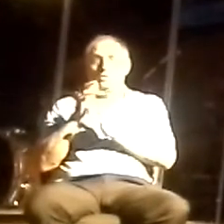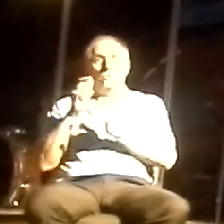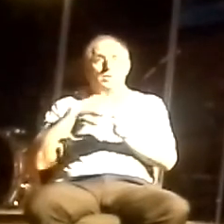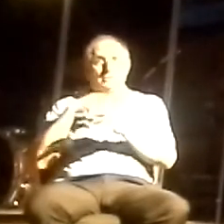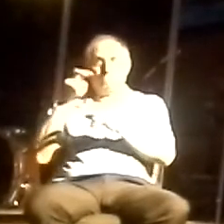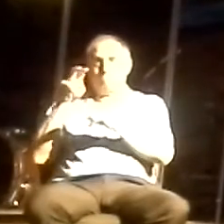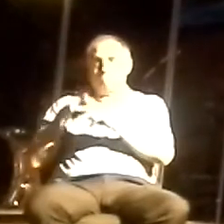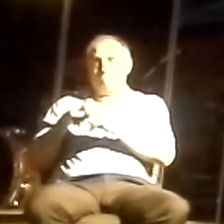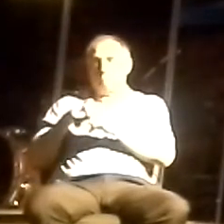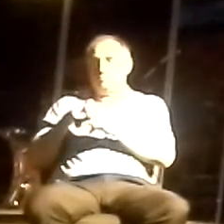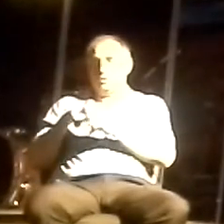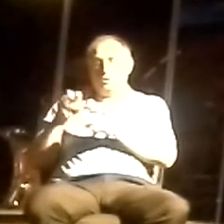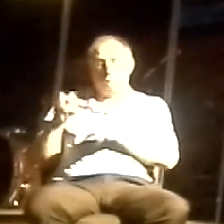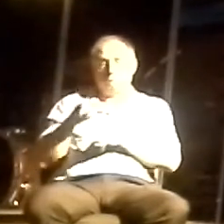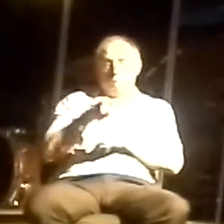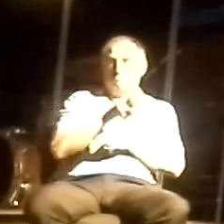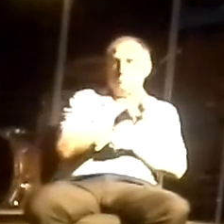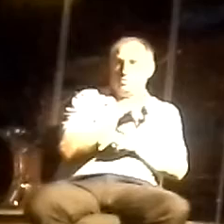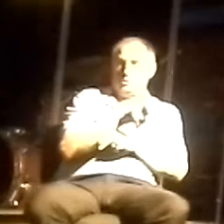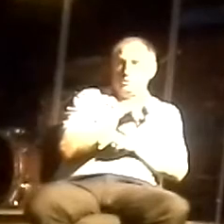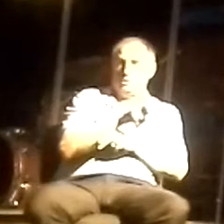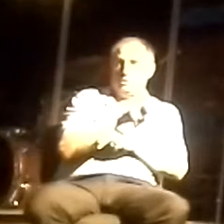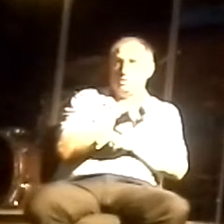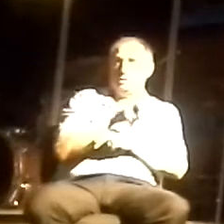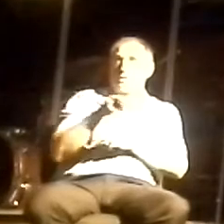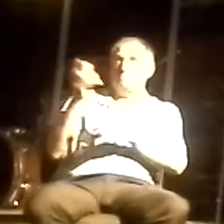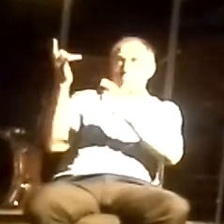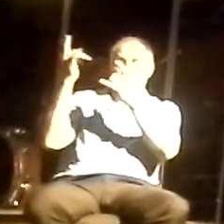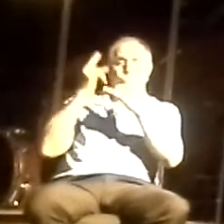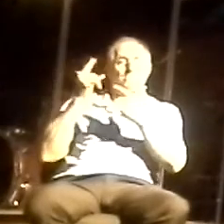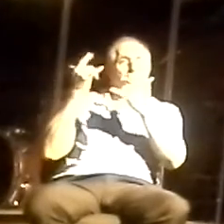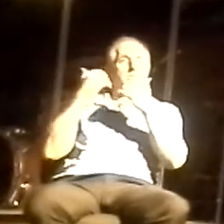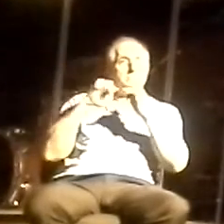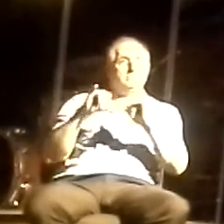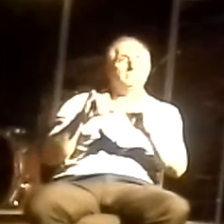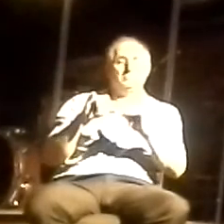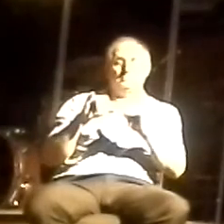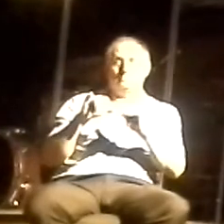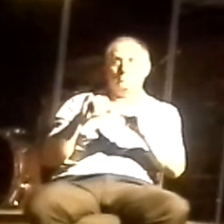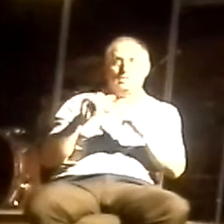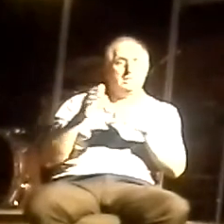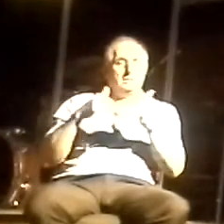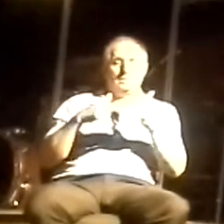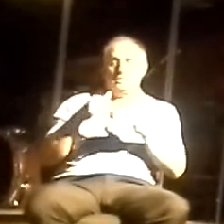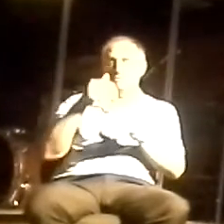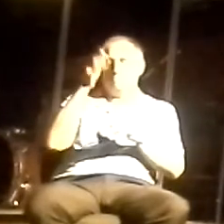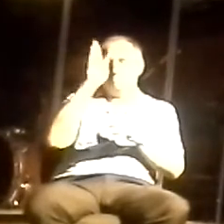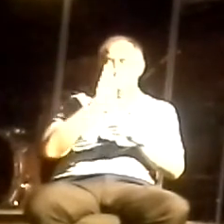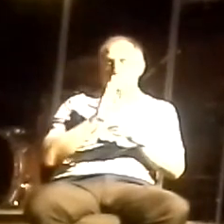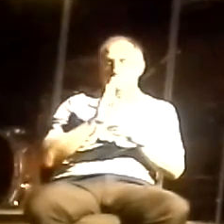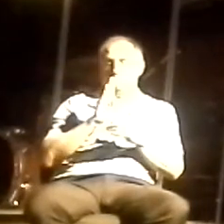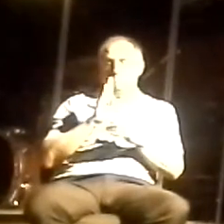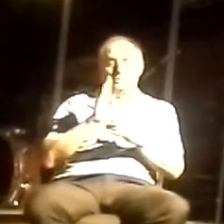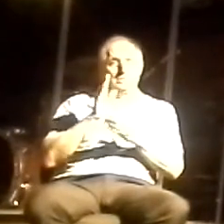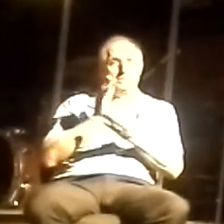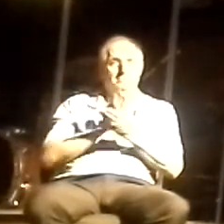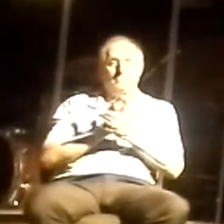I sat in these chairs, all three of them, he still loved me. He never stopped loving